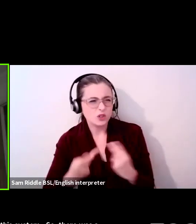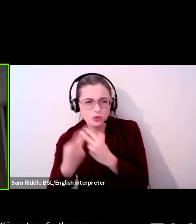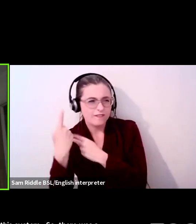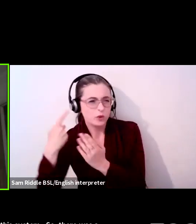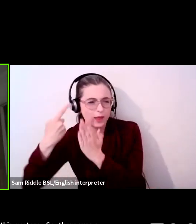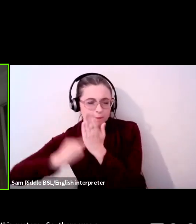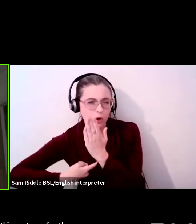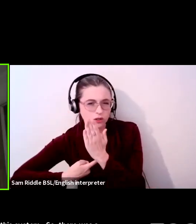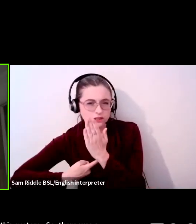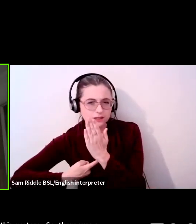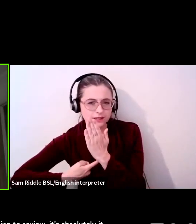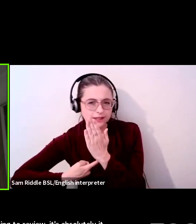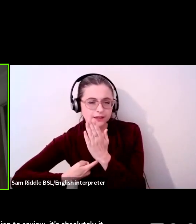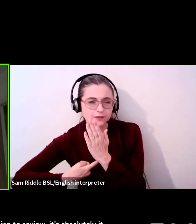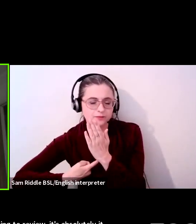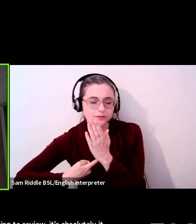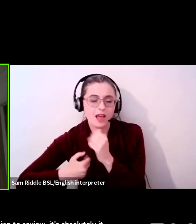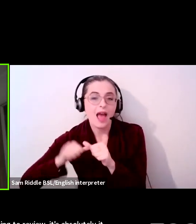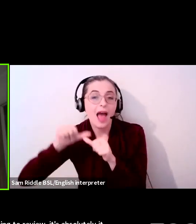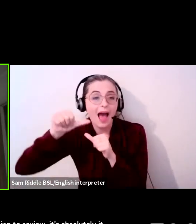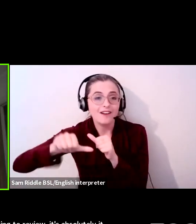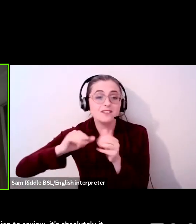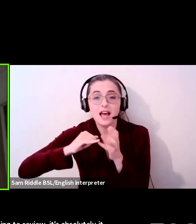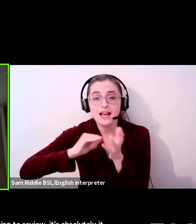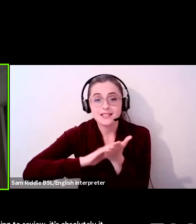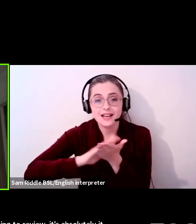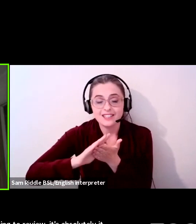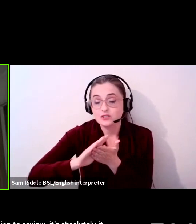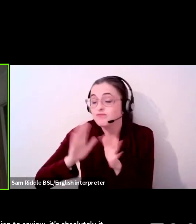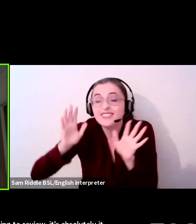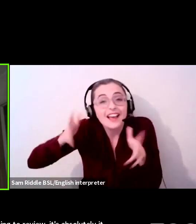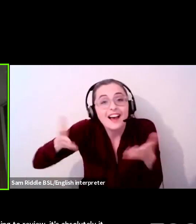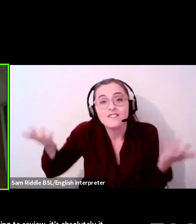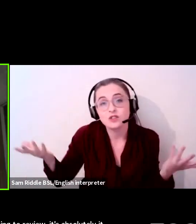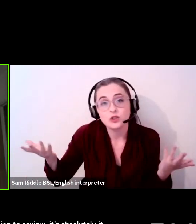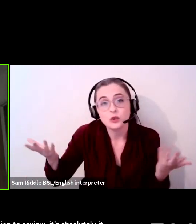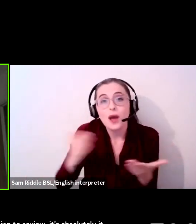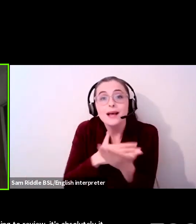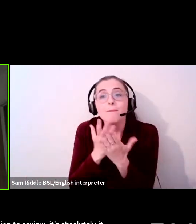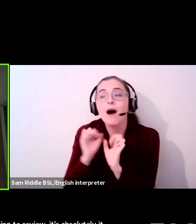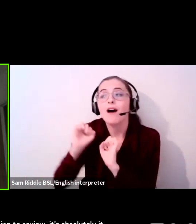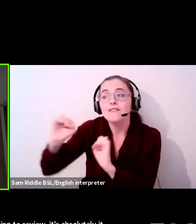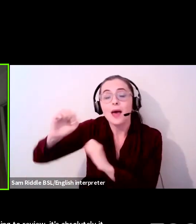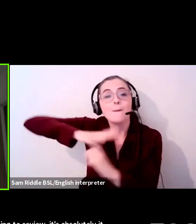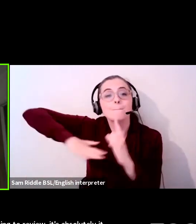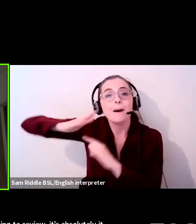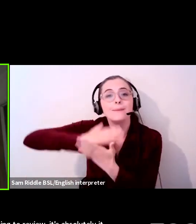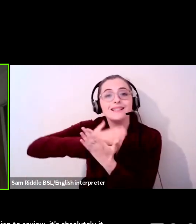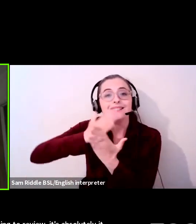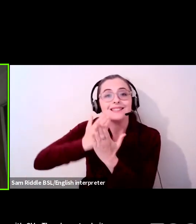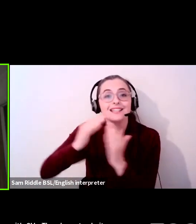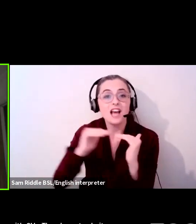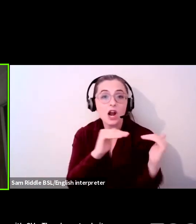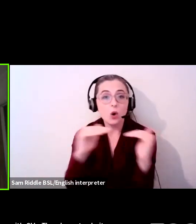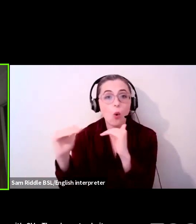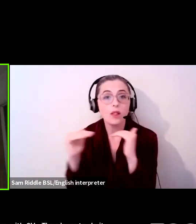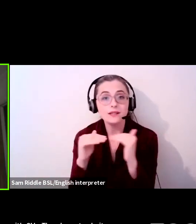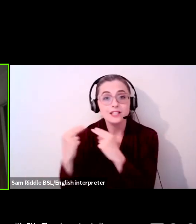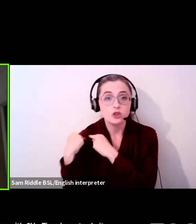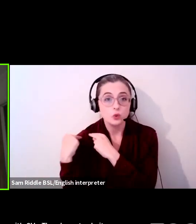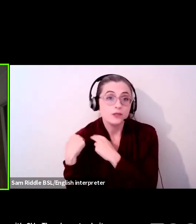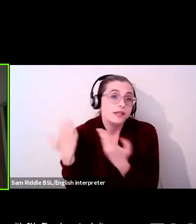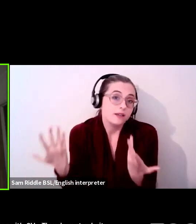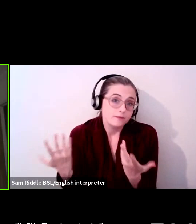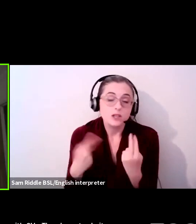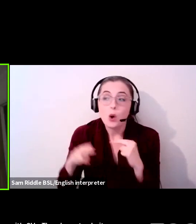with SH. They have to do it as part of their public sector equality duty. And if this is the case,